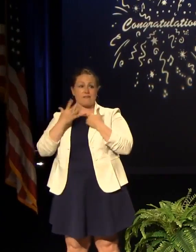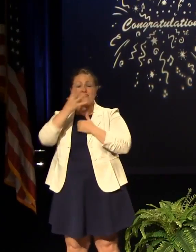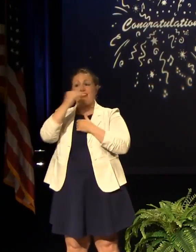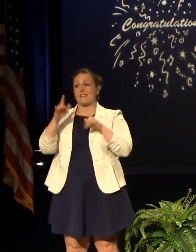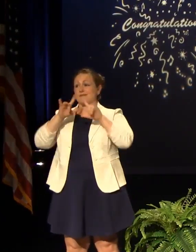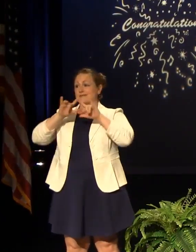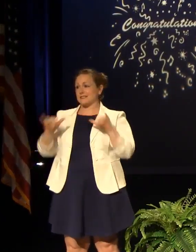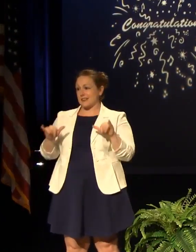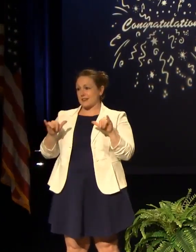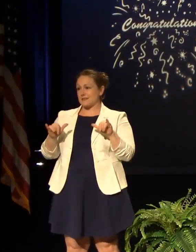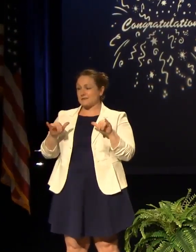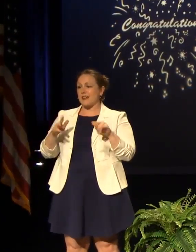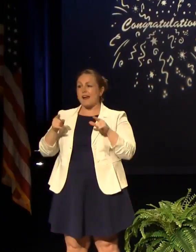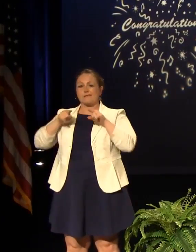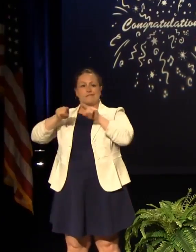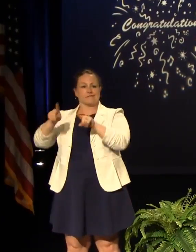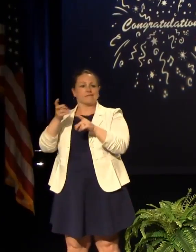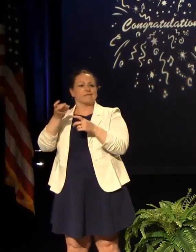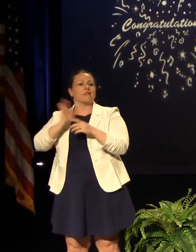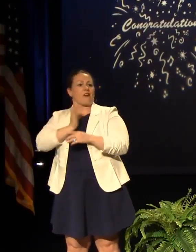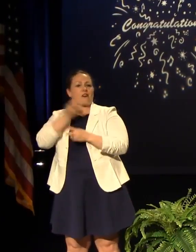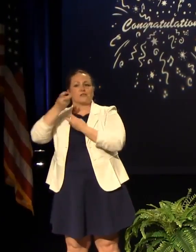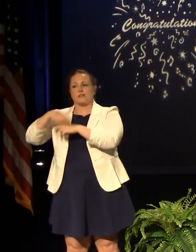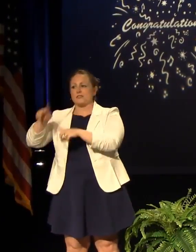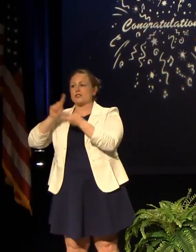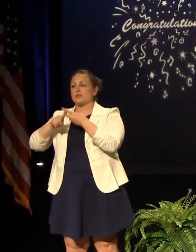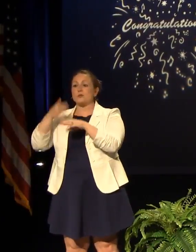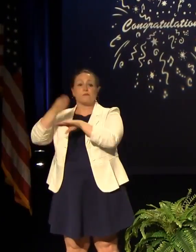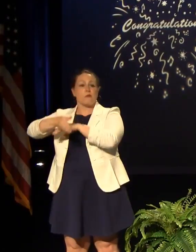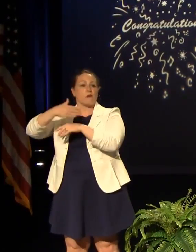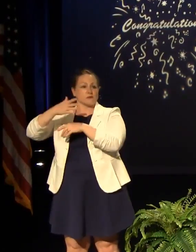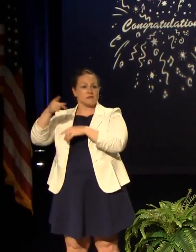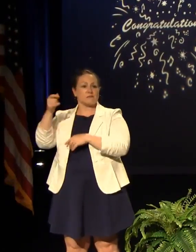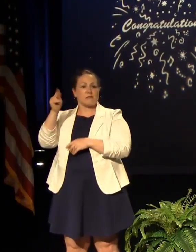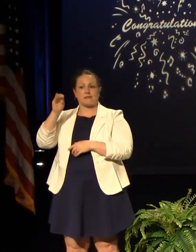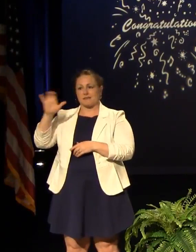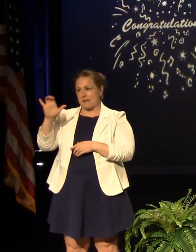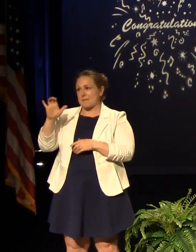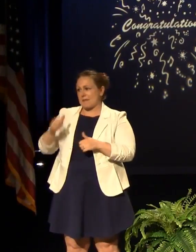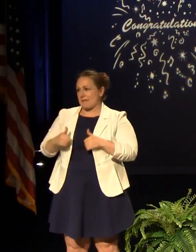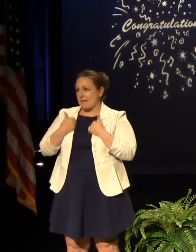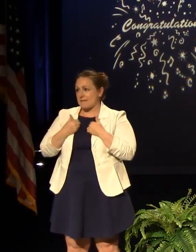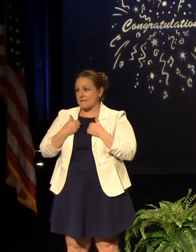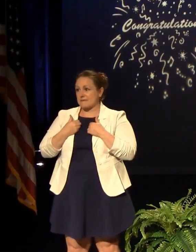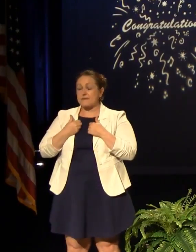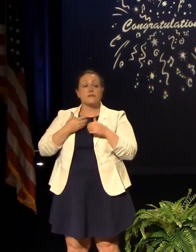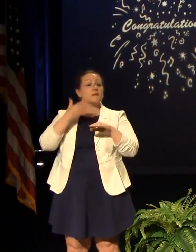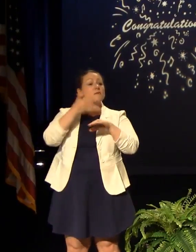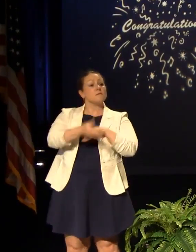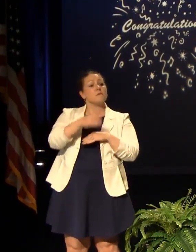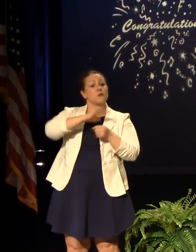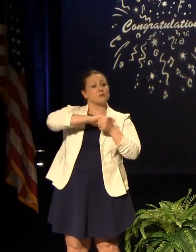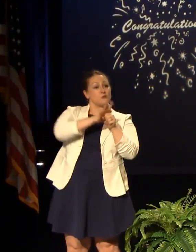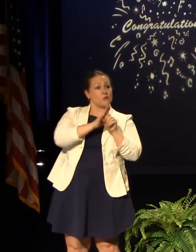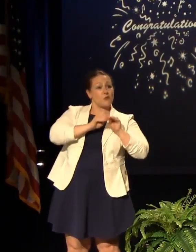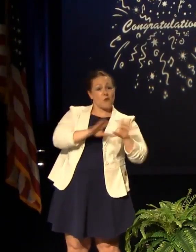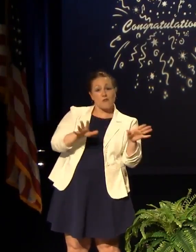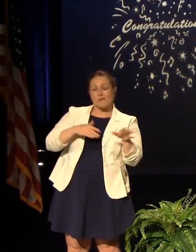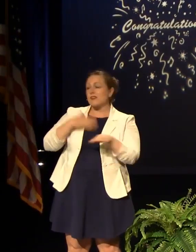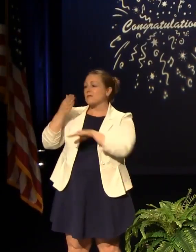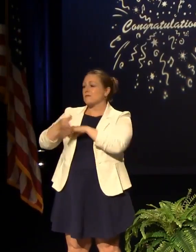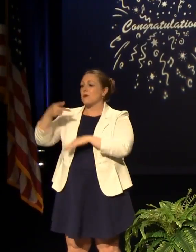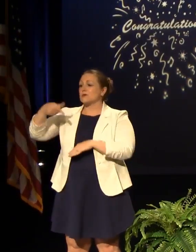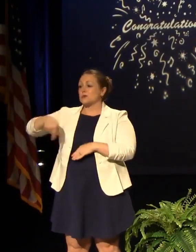with our transition into a post-pandemic life. For many of us, post-COVID and post-quarantine plans might not look all that